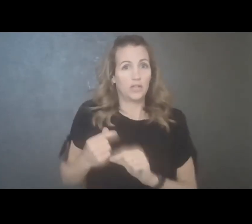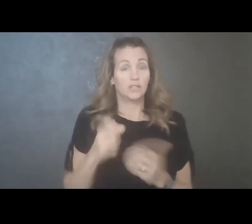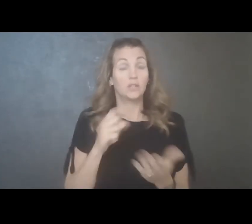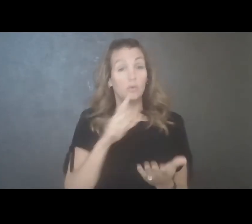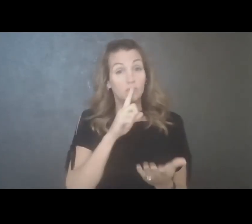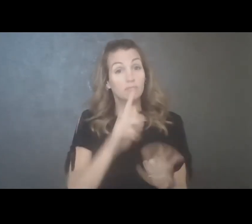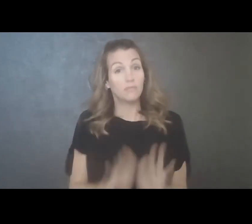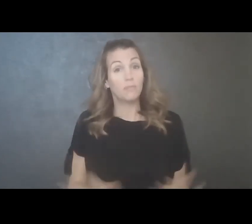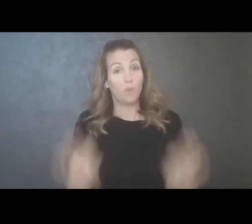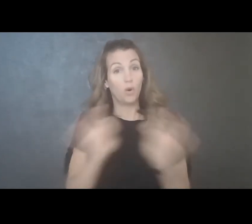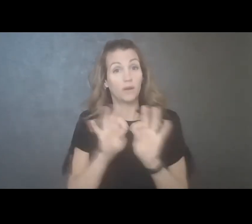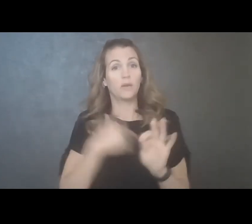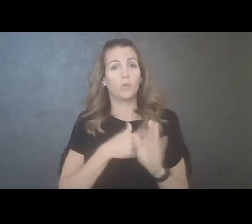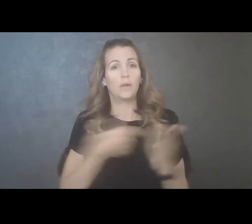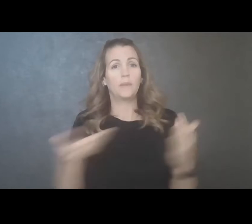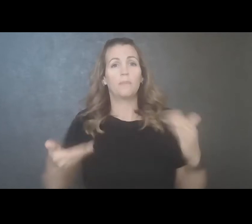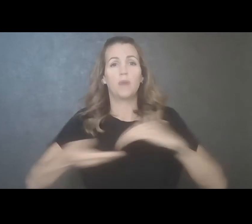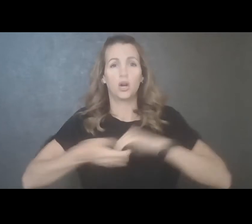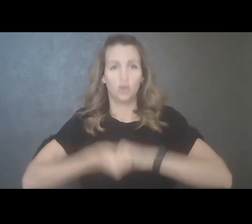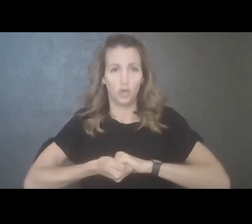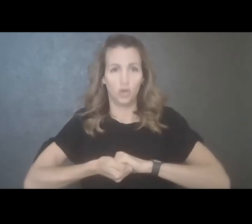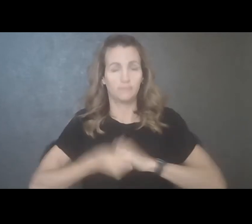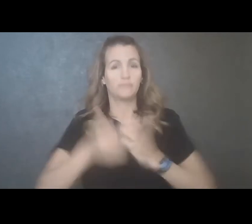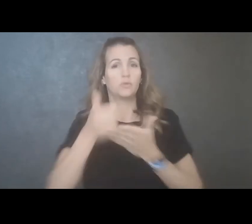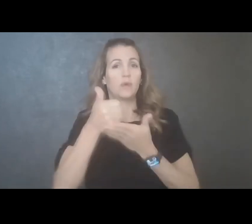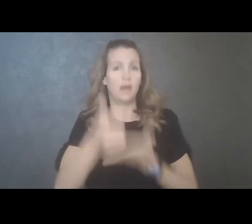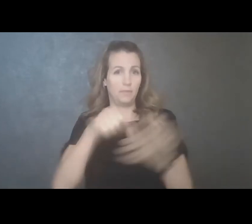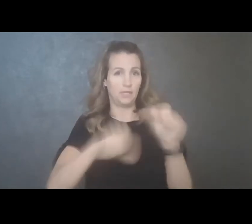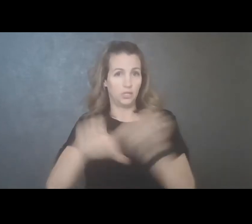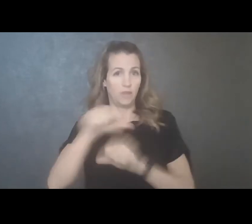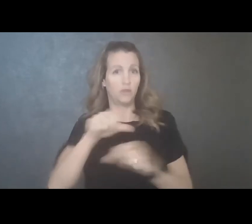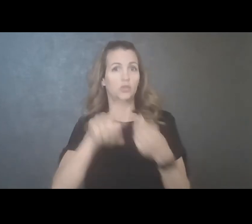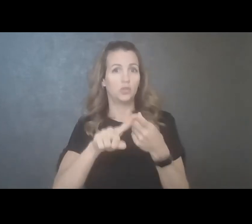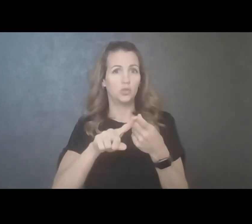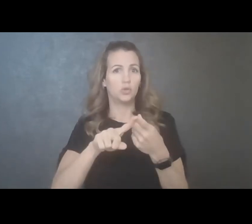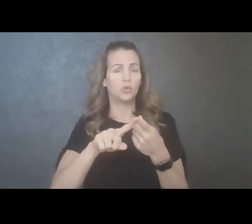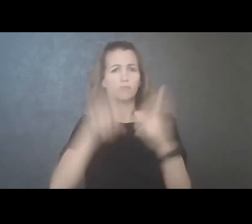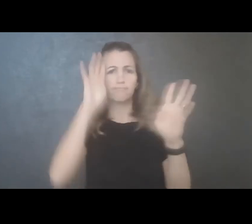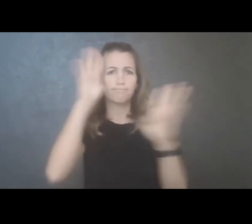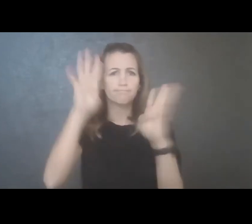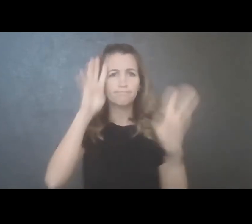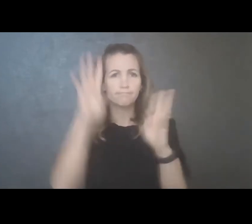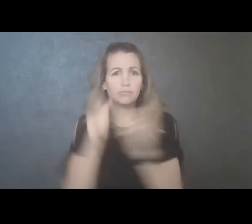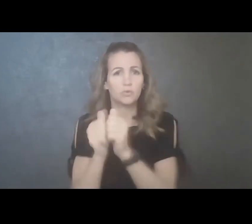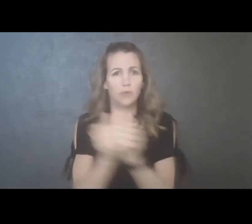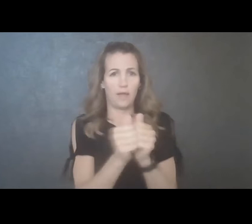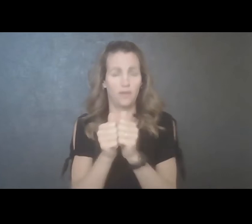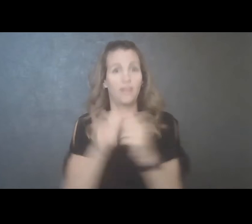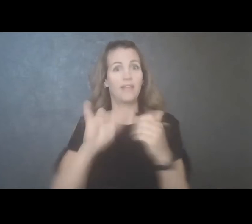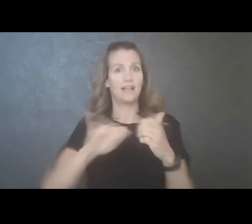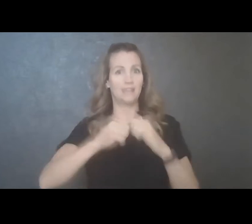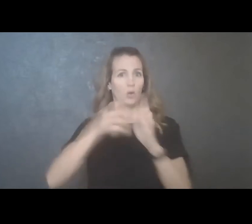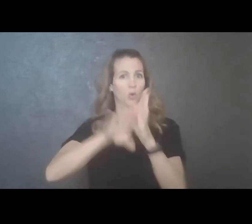that we partner with one another to help each other to really innovate. And that's how you really grow when you innovate. By collaborating with